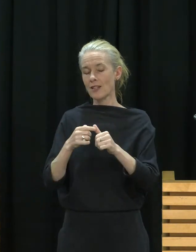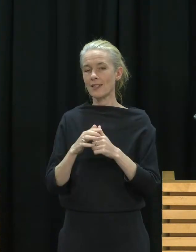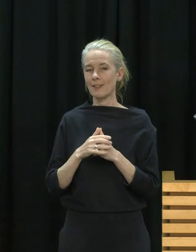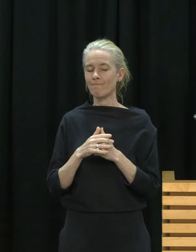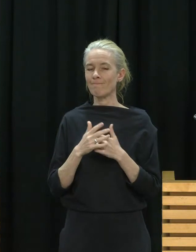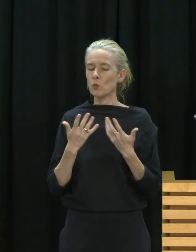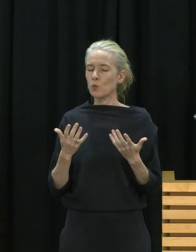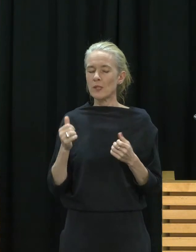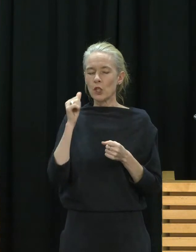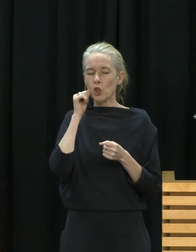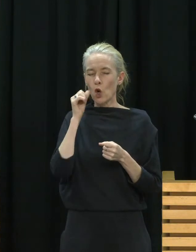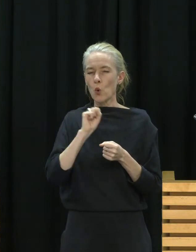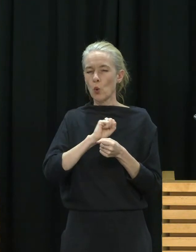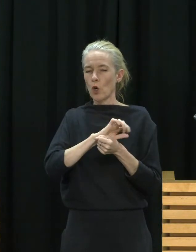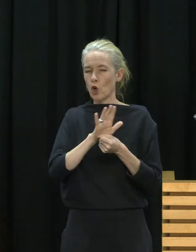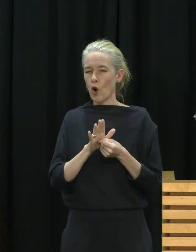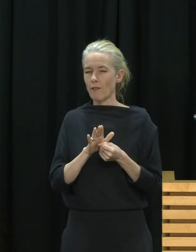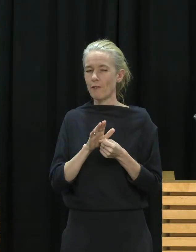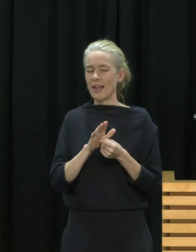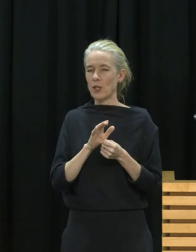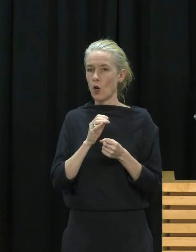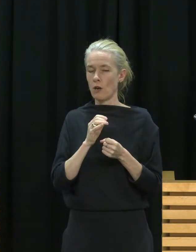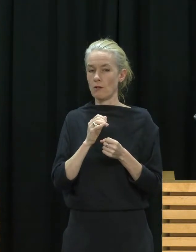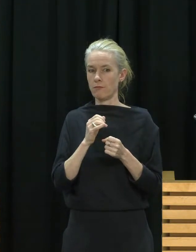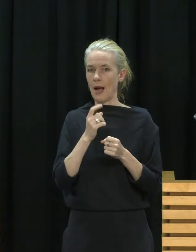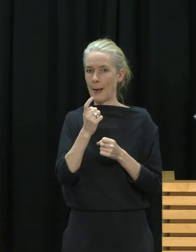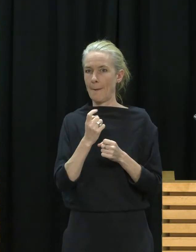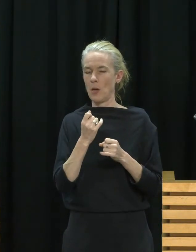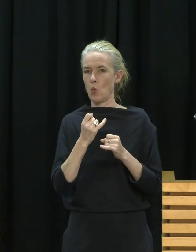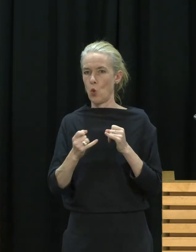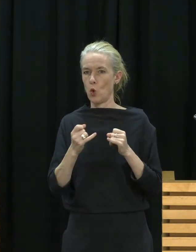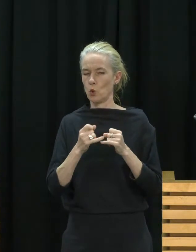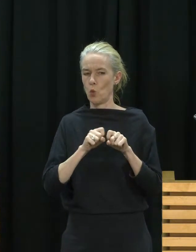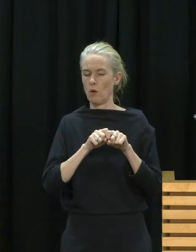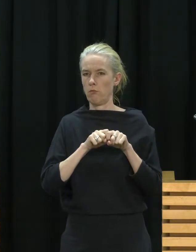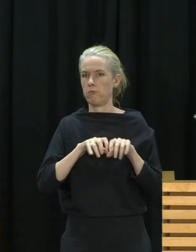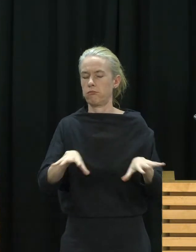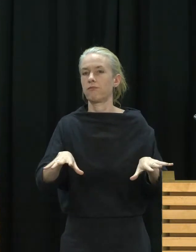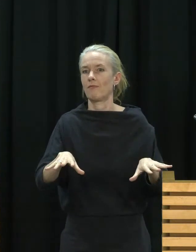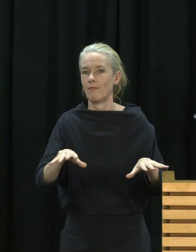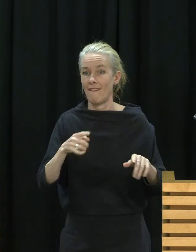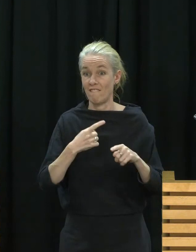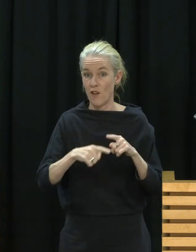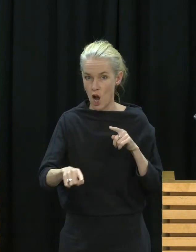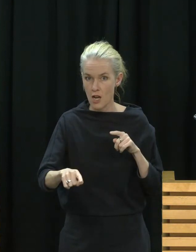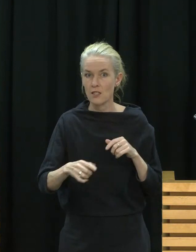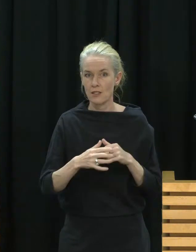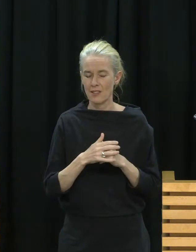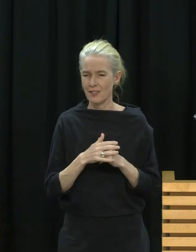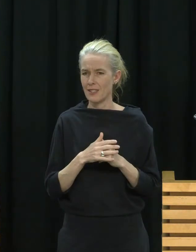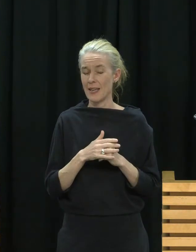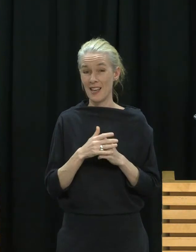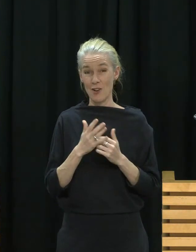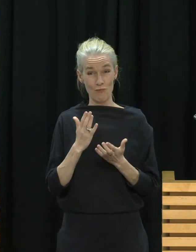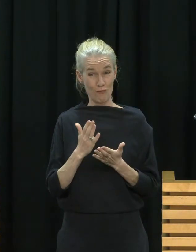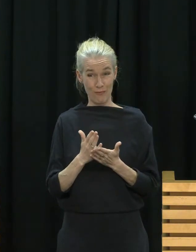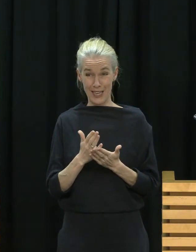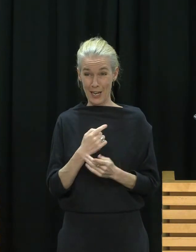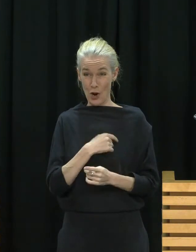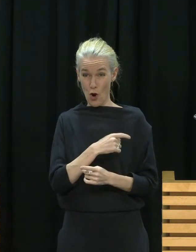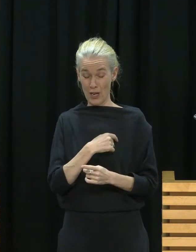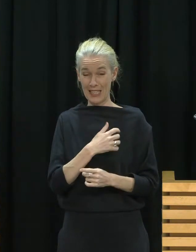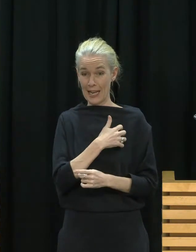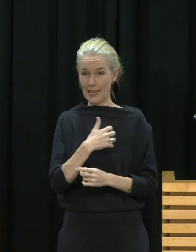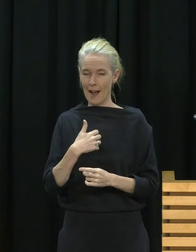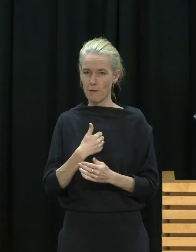transmissible. In the New Zealand context, we've always regarded any COVID-19 case as being a big potential risk